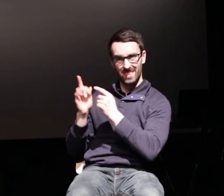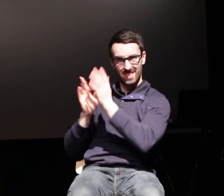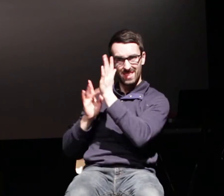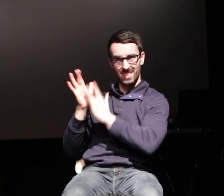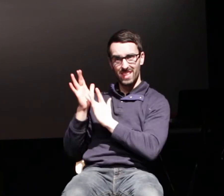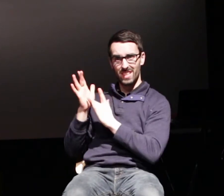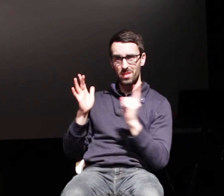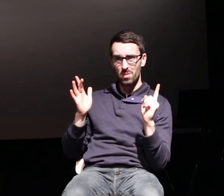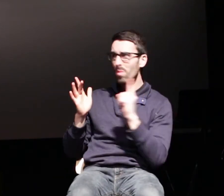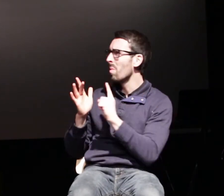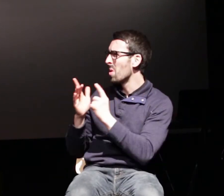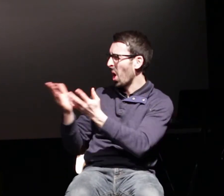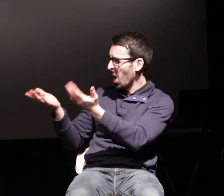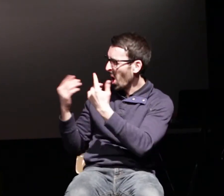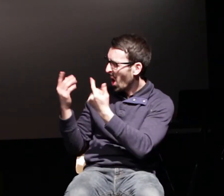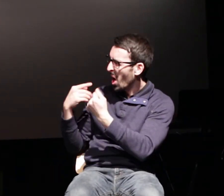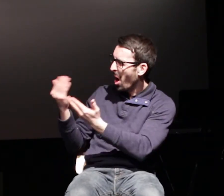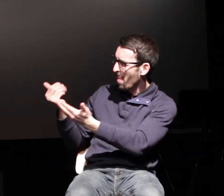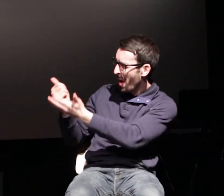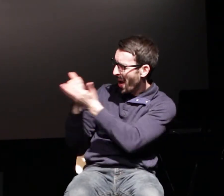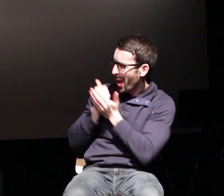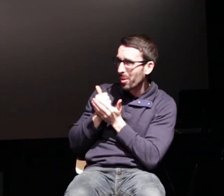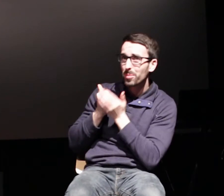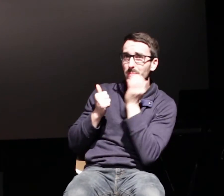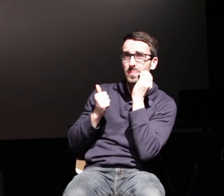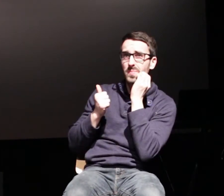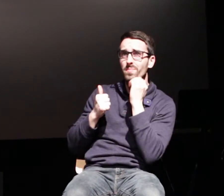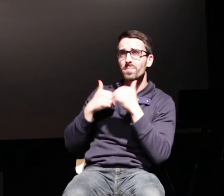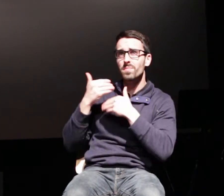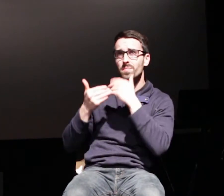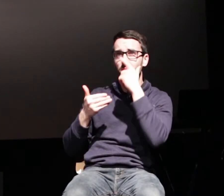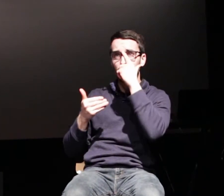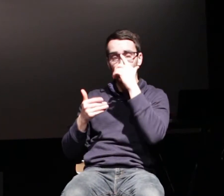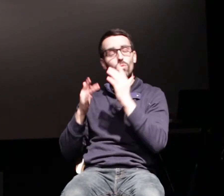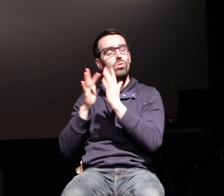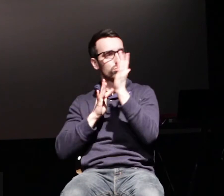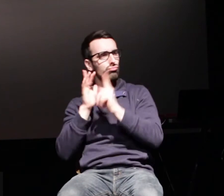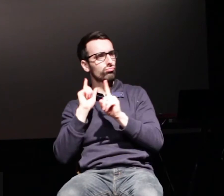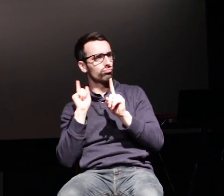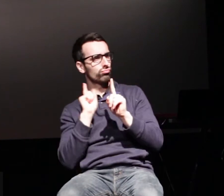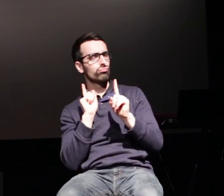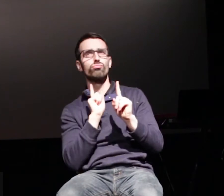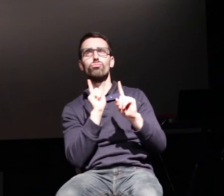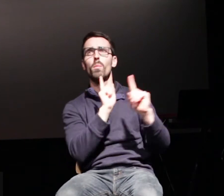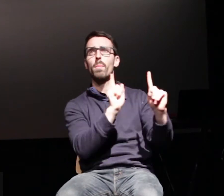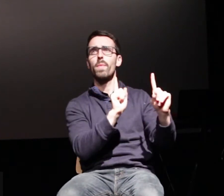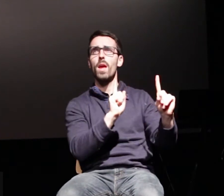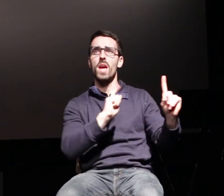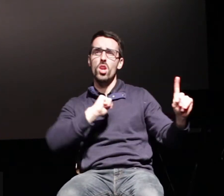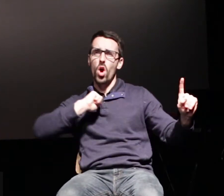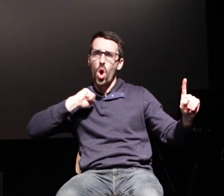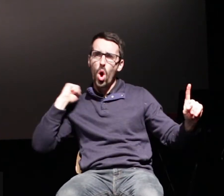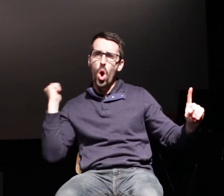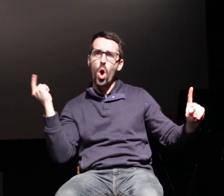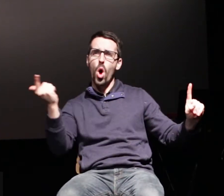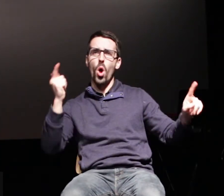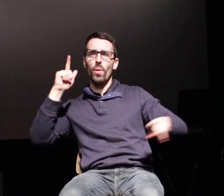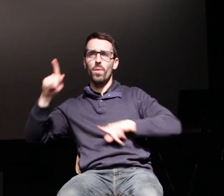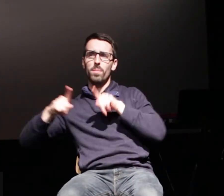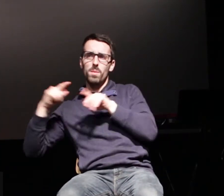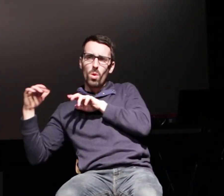step into this situation. Let's keep going. It says, Jesus went with him, and all the people followed, crowding around